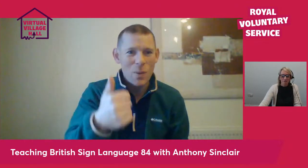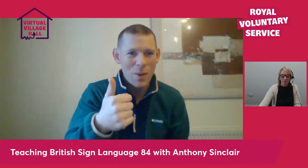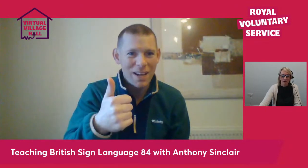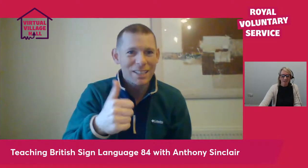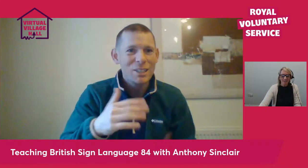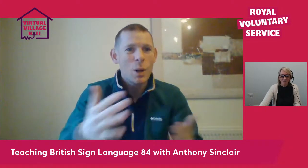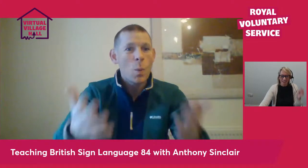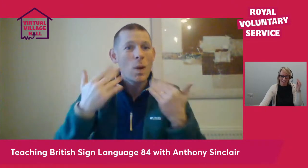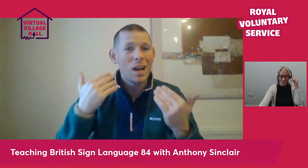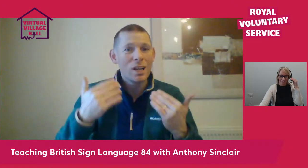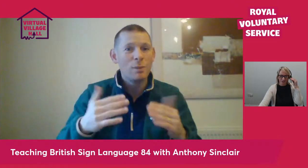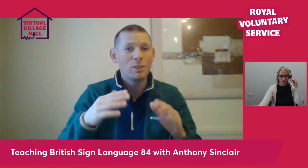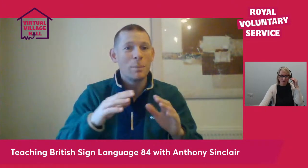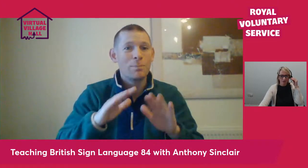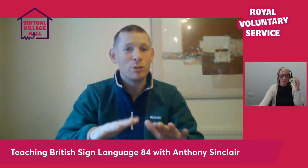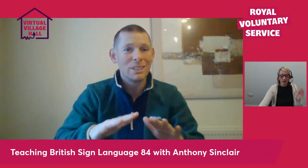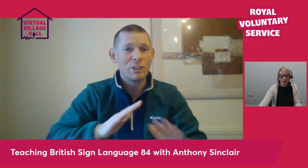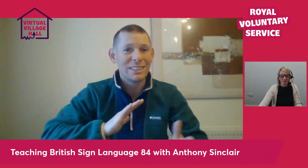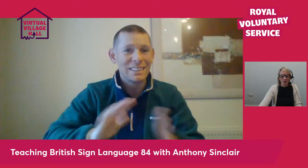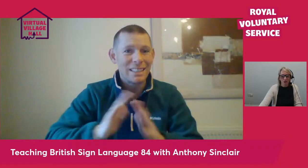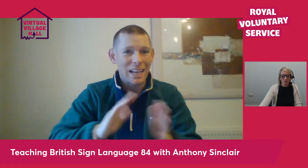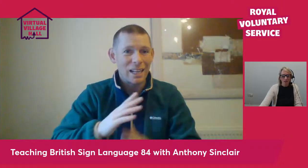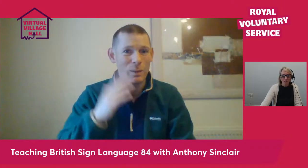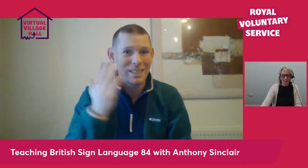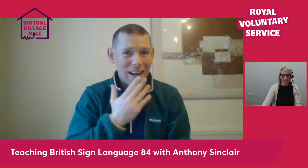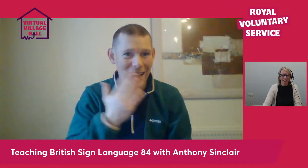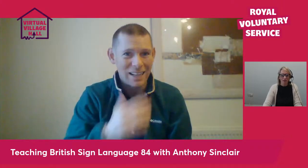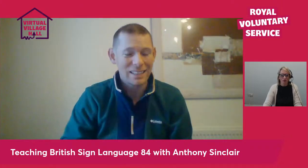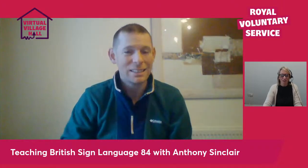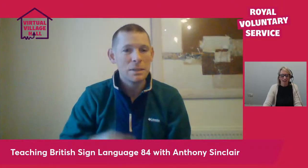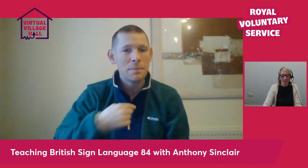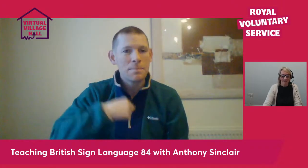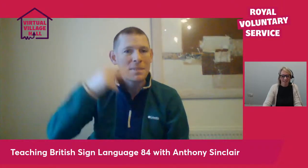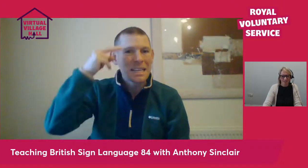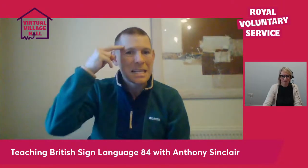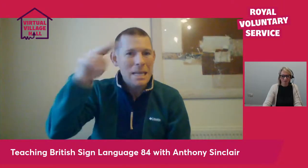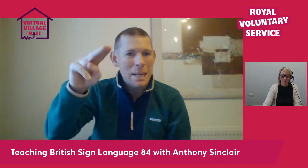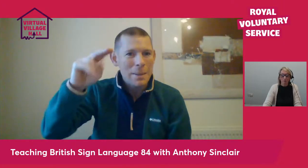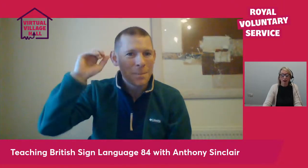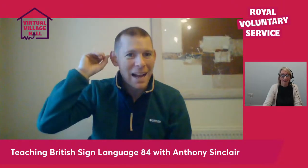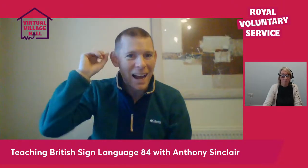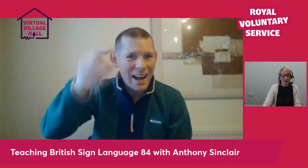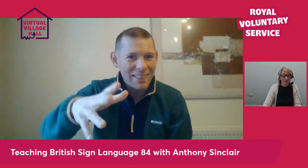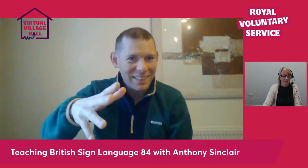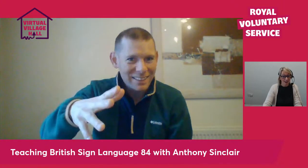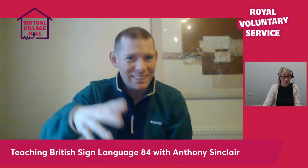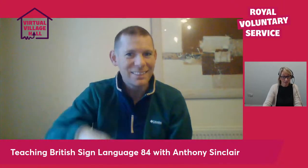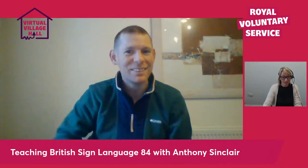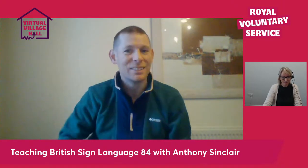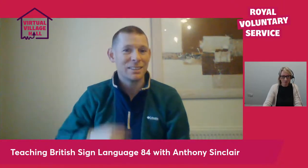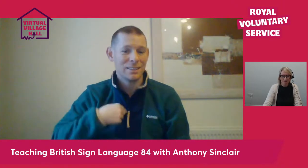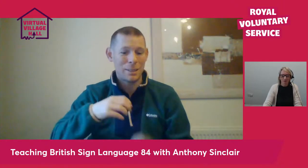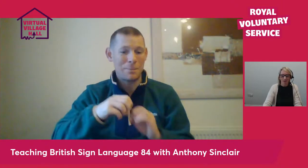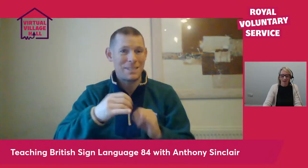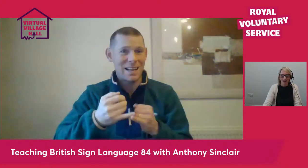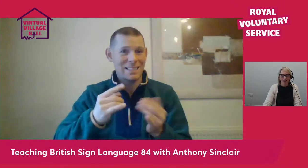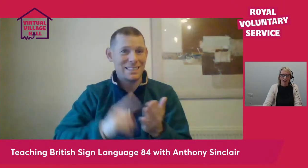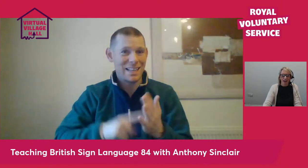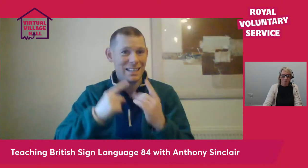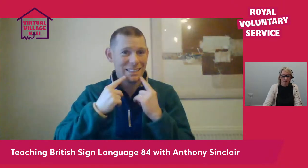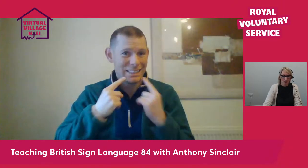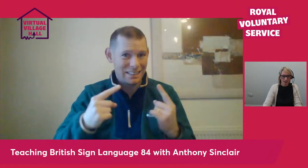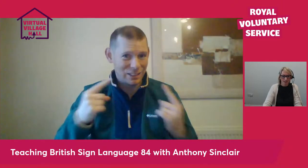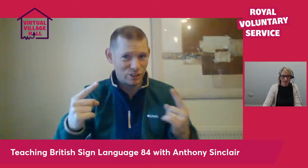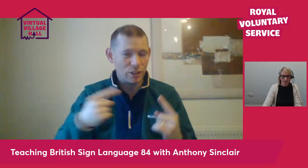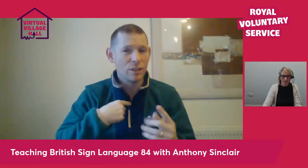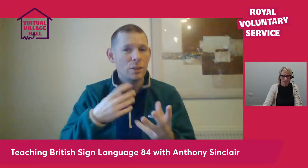Hello everyone, you are very welcome to our British Sign Language class. My name is Anthony,